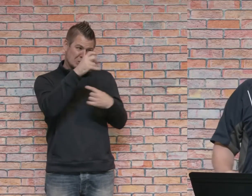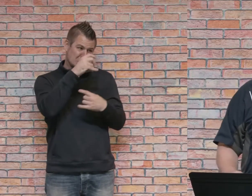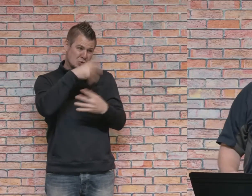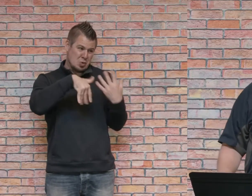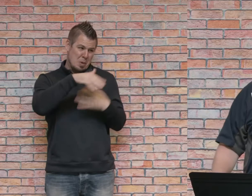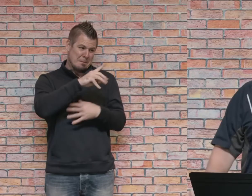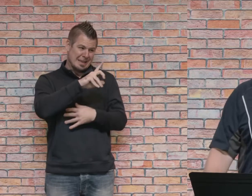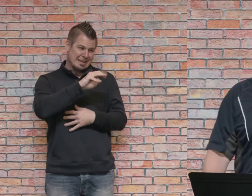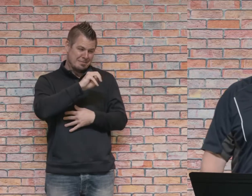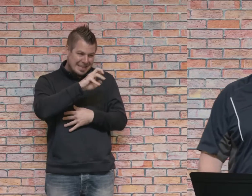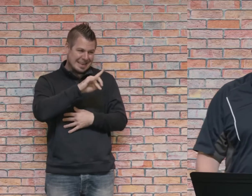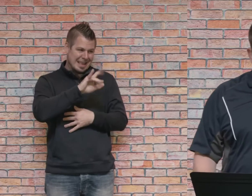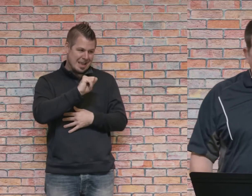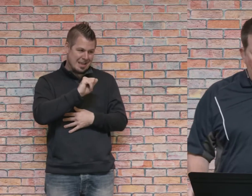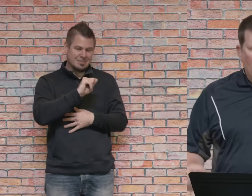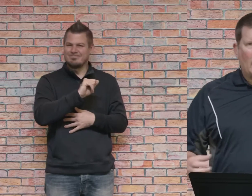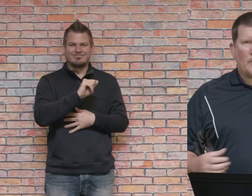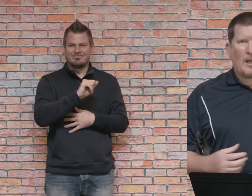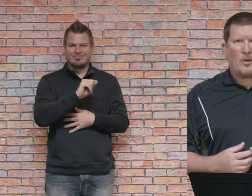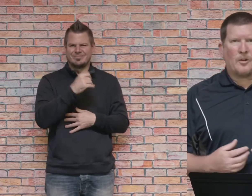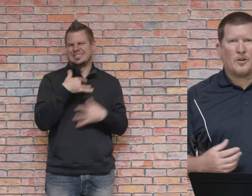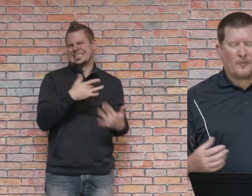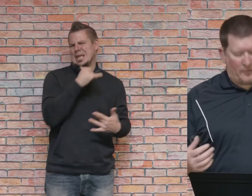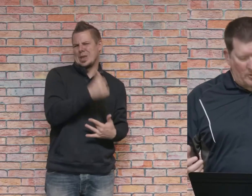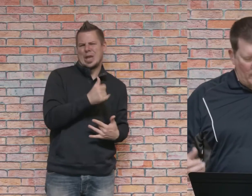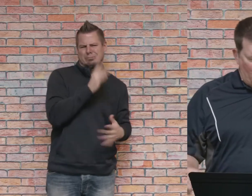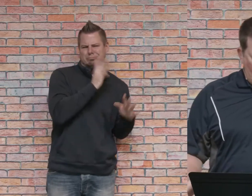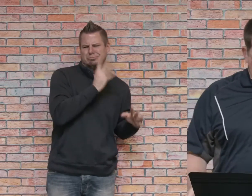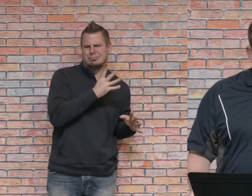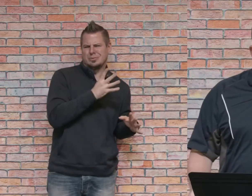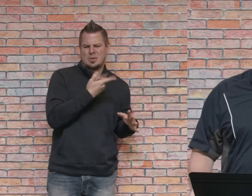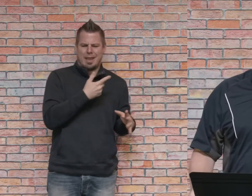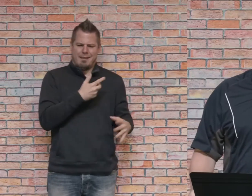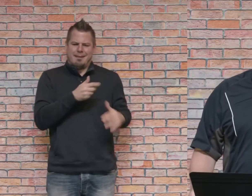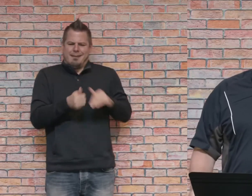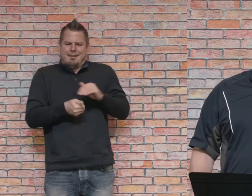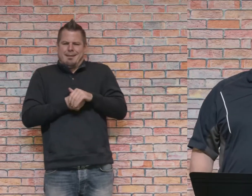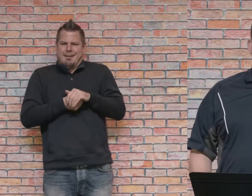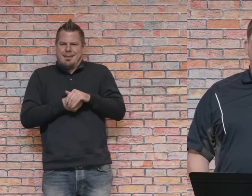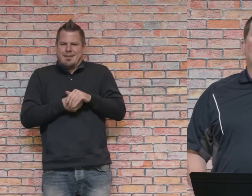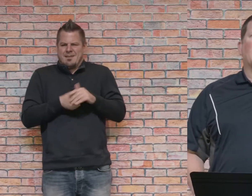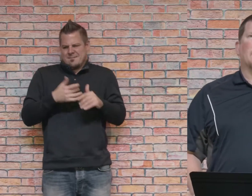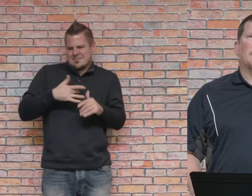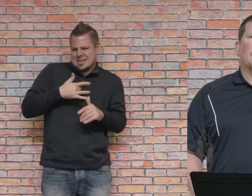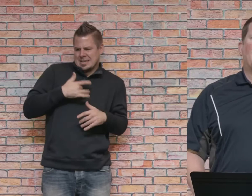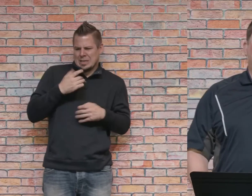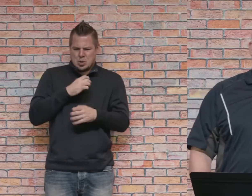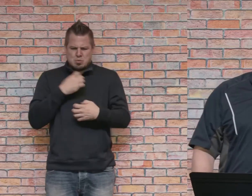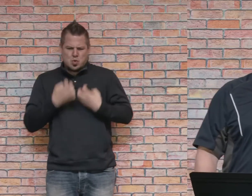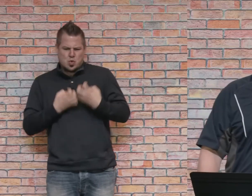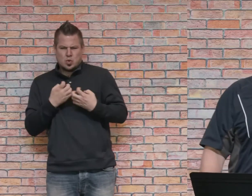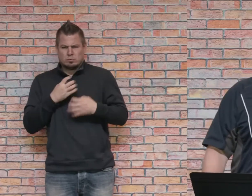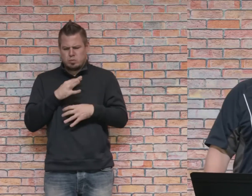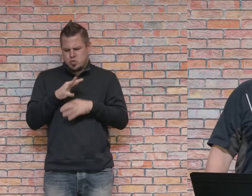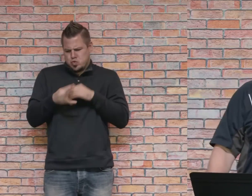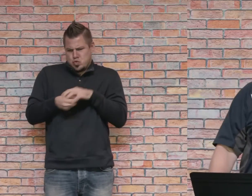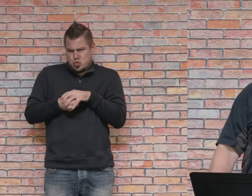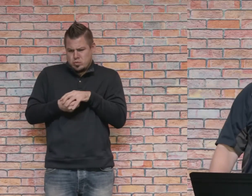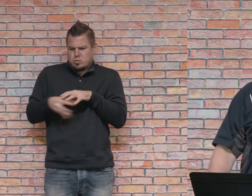it drives us toward isolation, where we keep how we are feeling, all of our emotions bottled